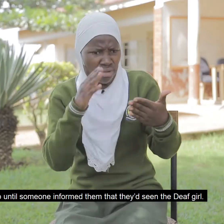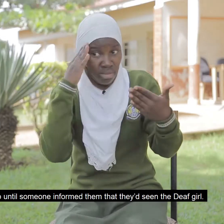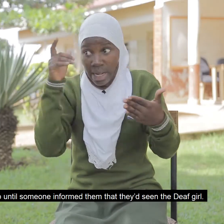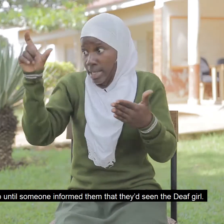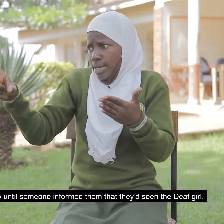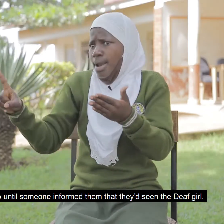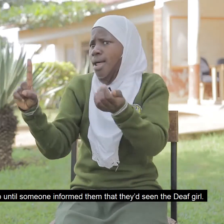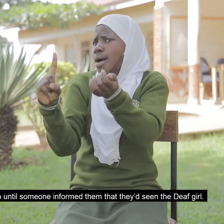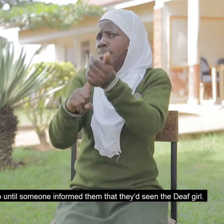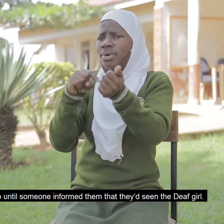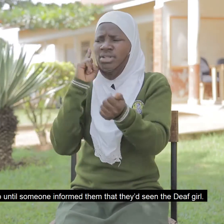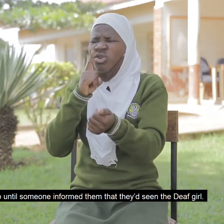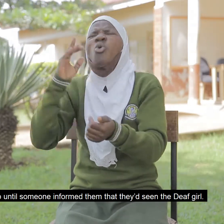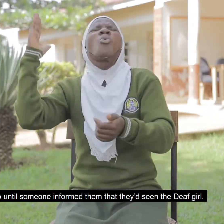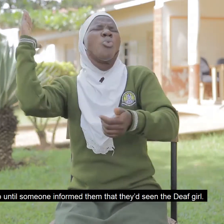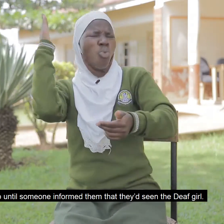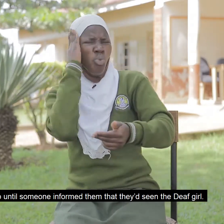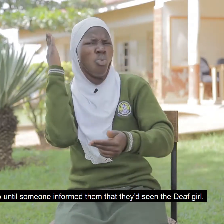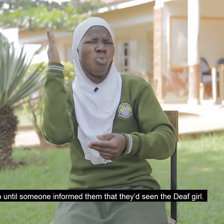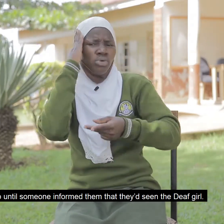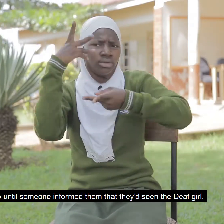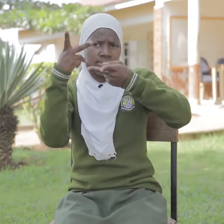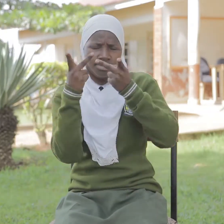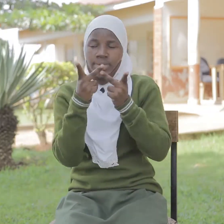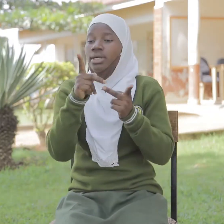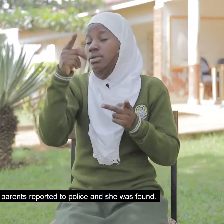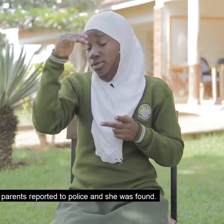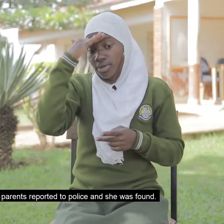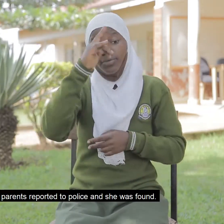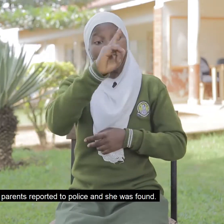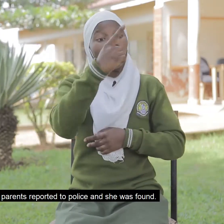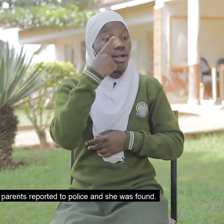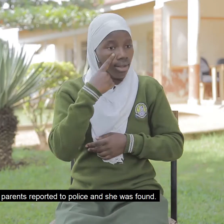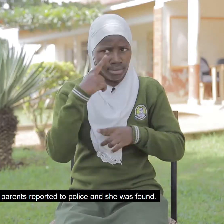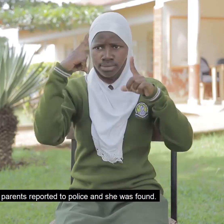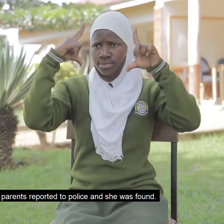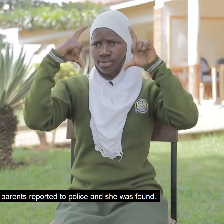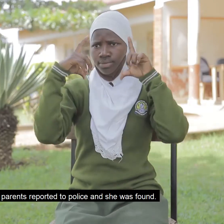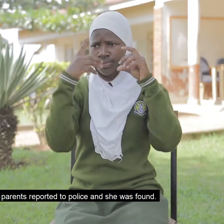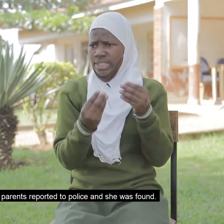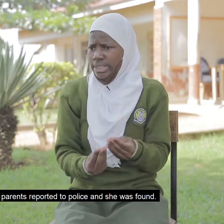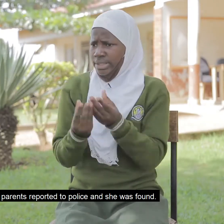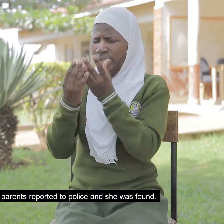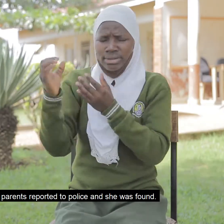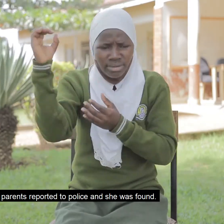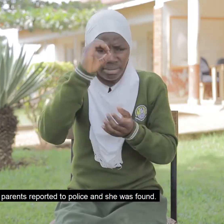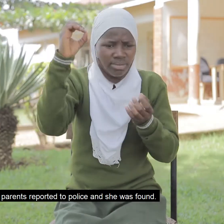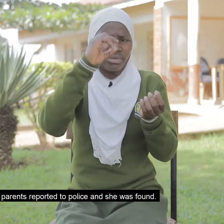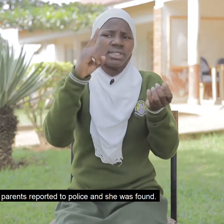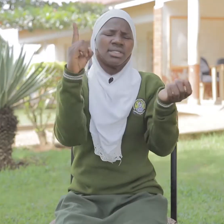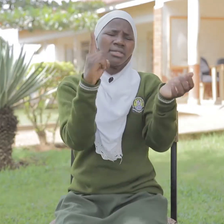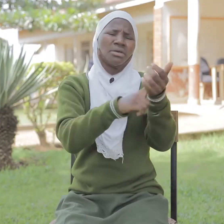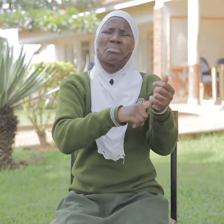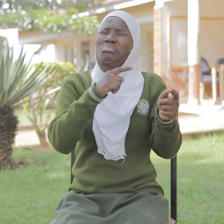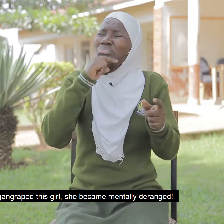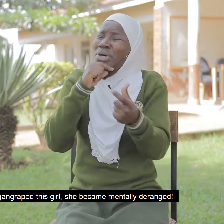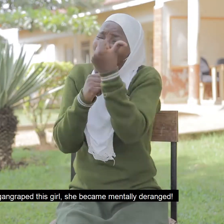someone informed them they'd seen the deaf girl. Her parents reported to police and she was found.